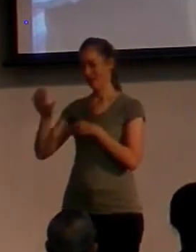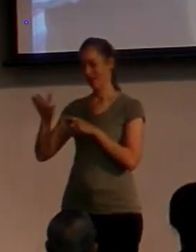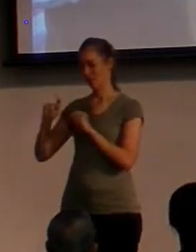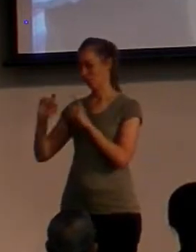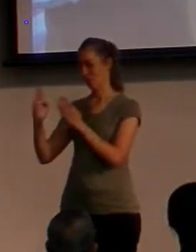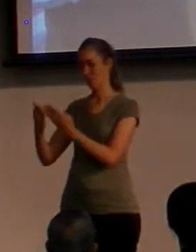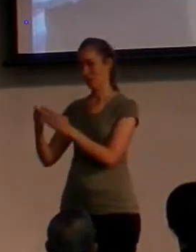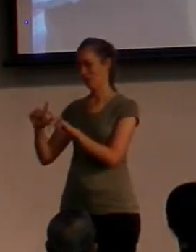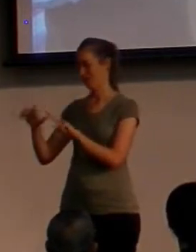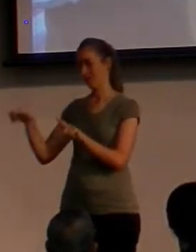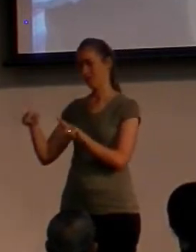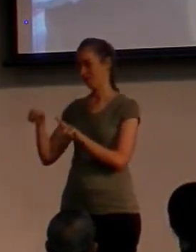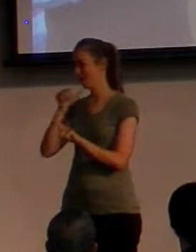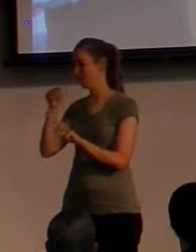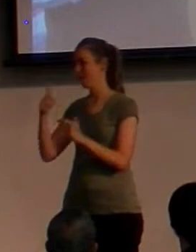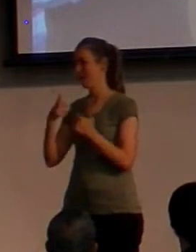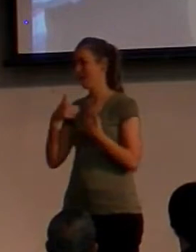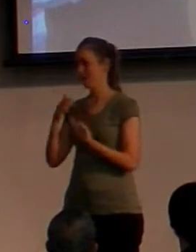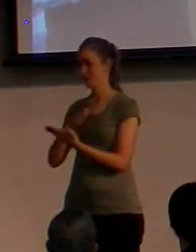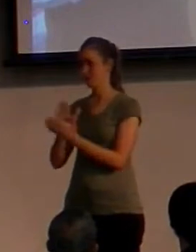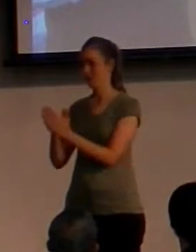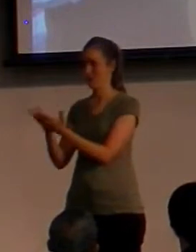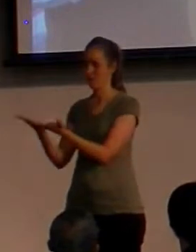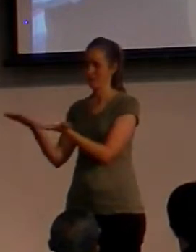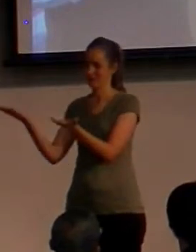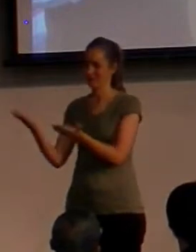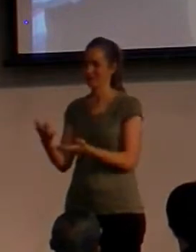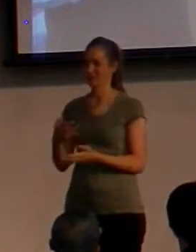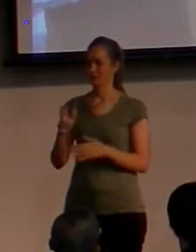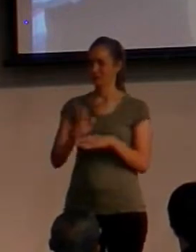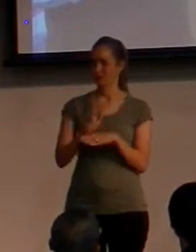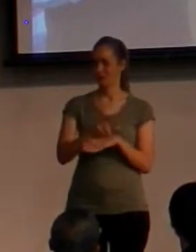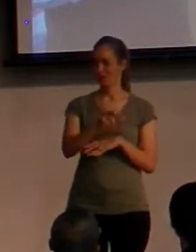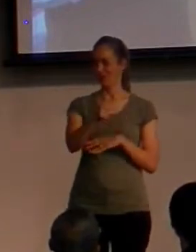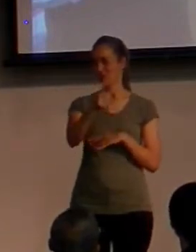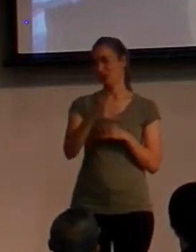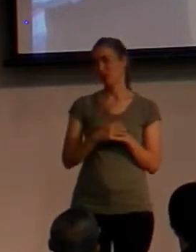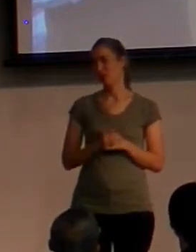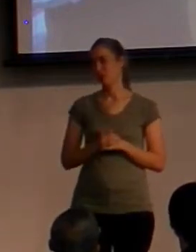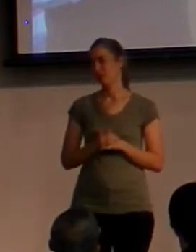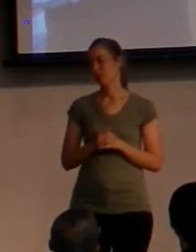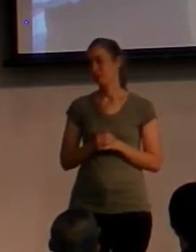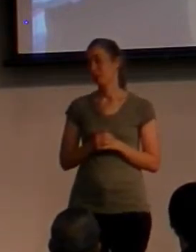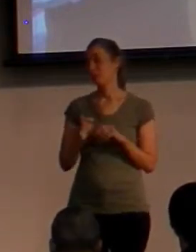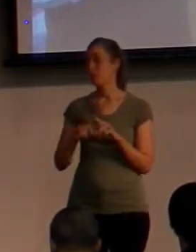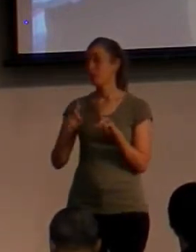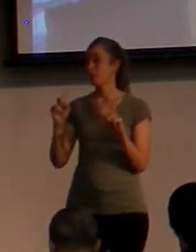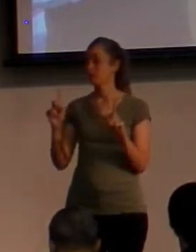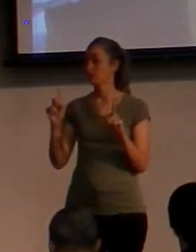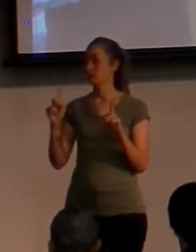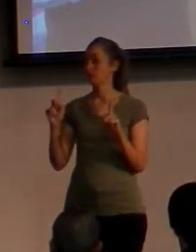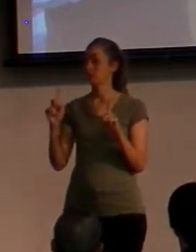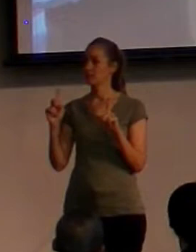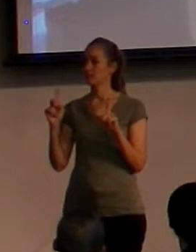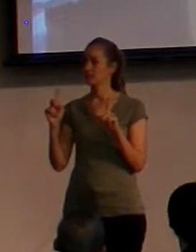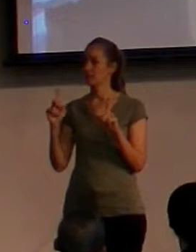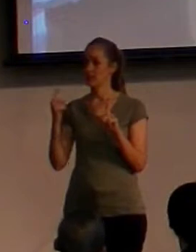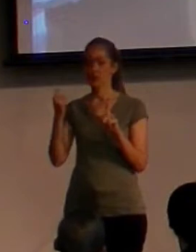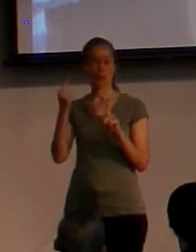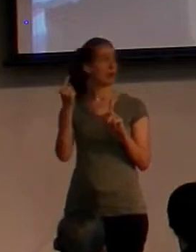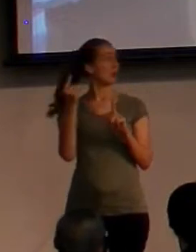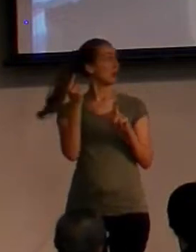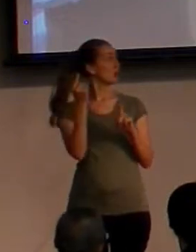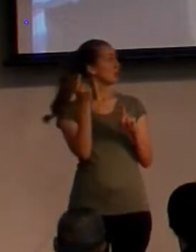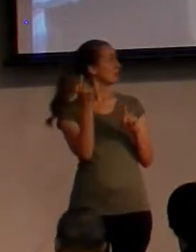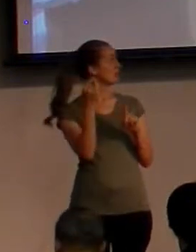language. That's the language that Isaiah spoke when he was in school here. But this is one